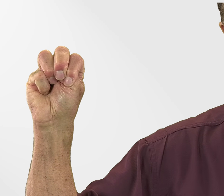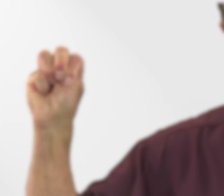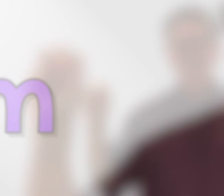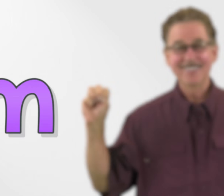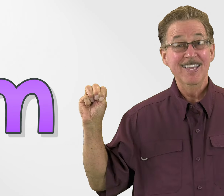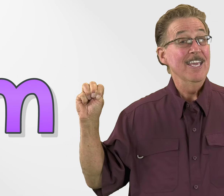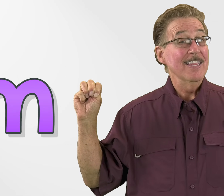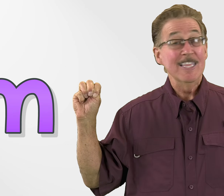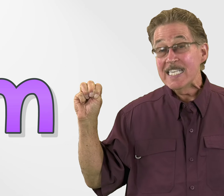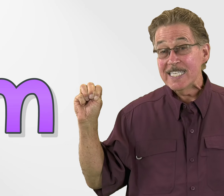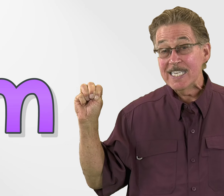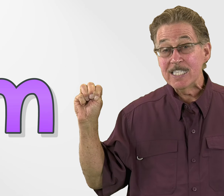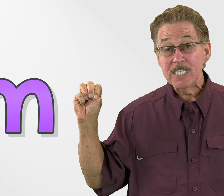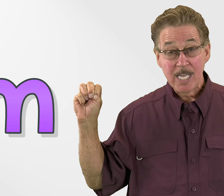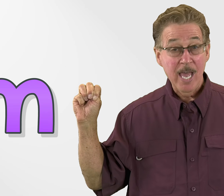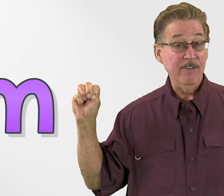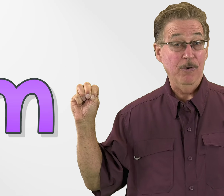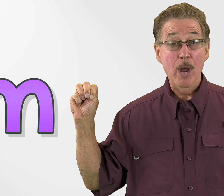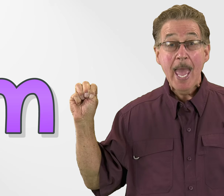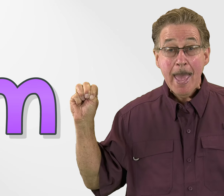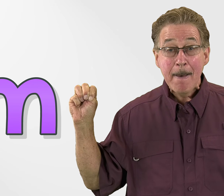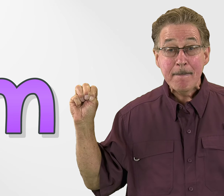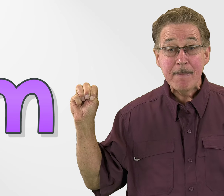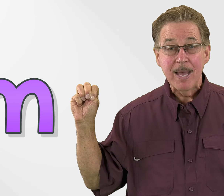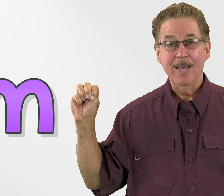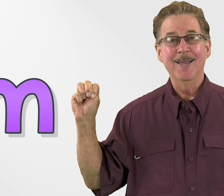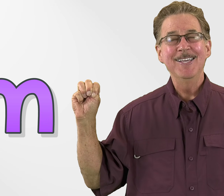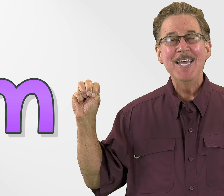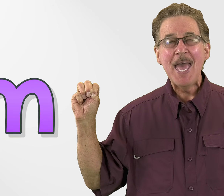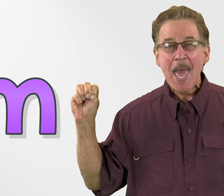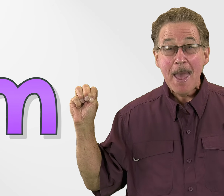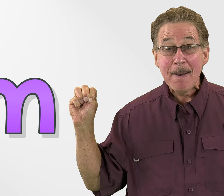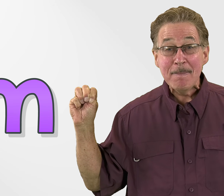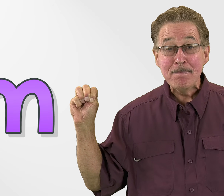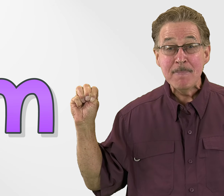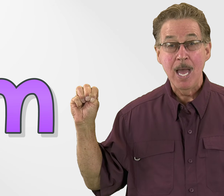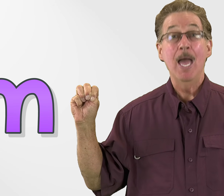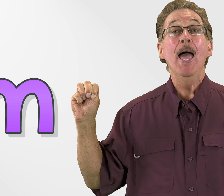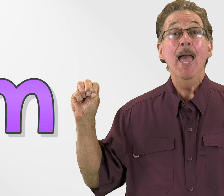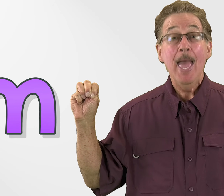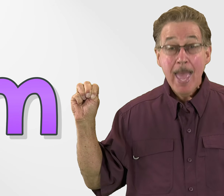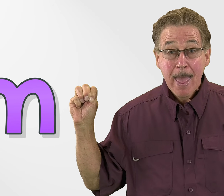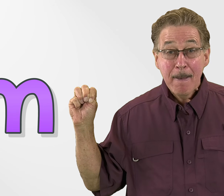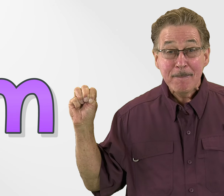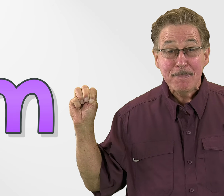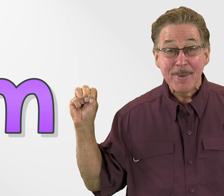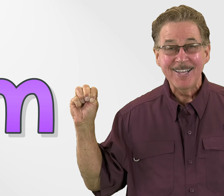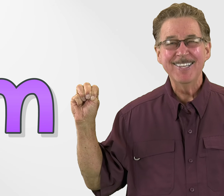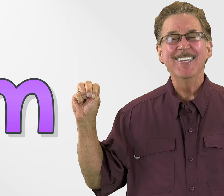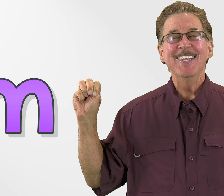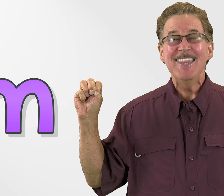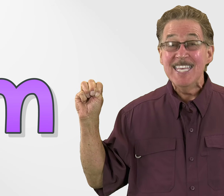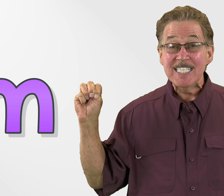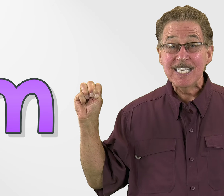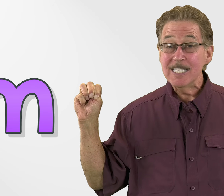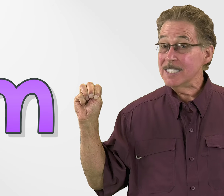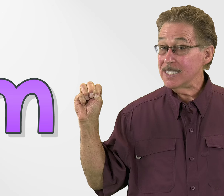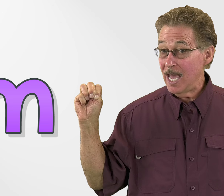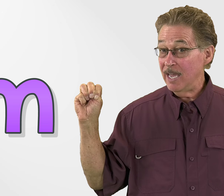over. This is the sign for M. M, M. This is the sign